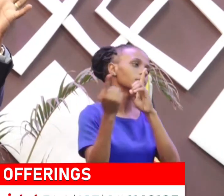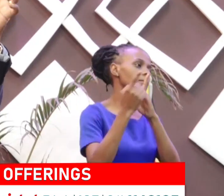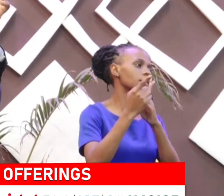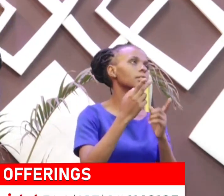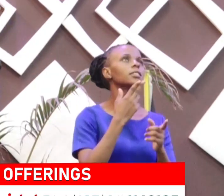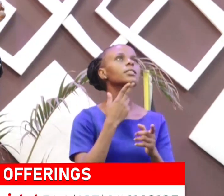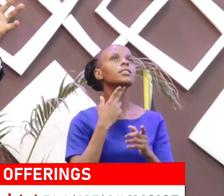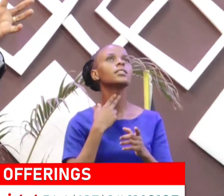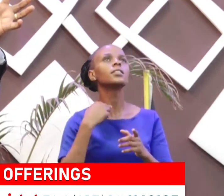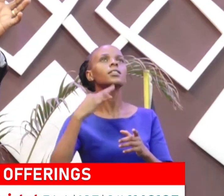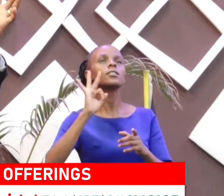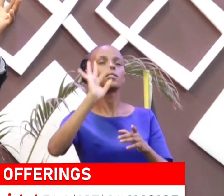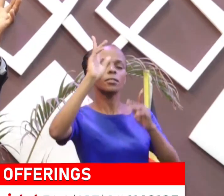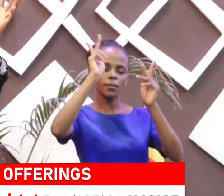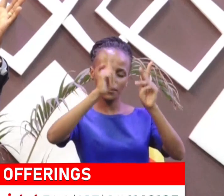food.